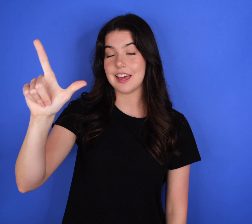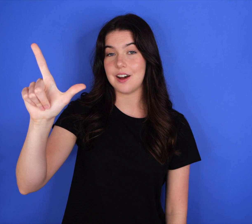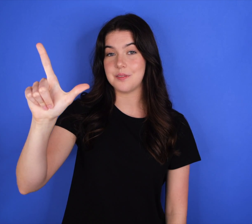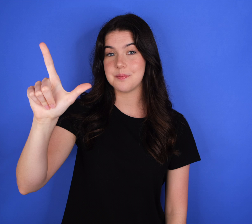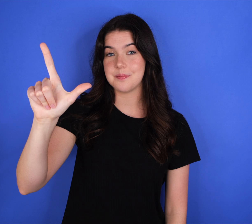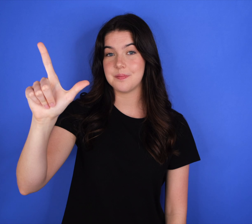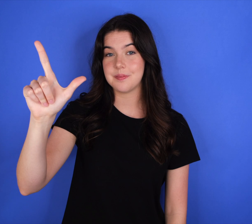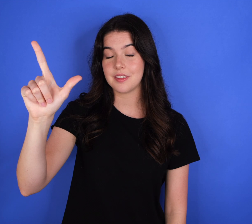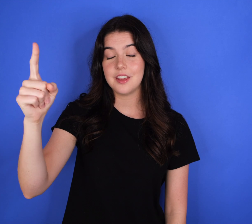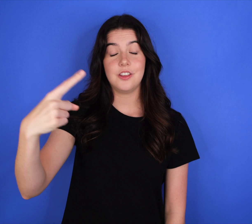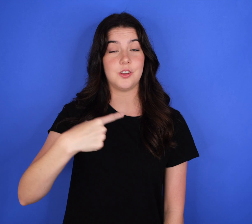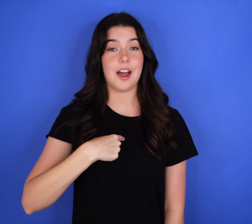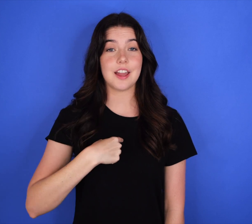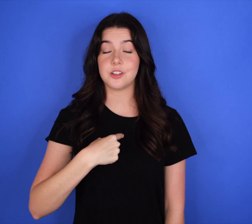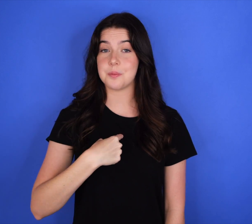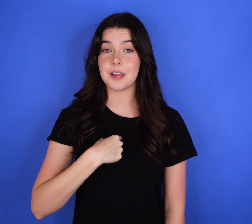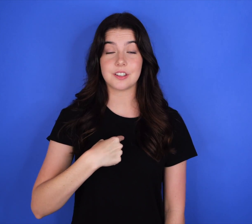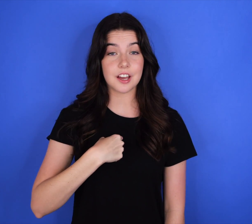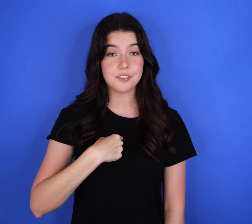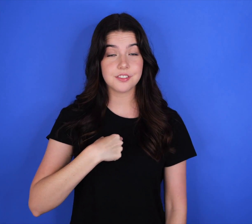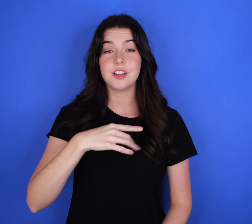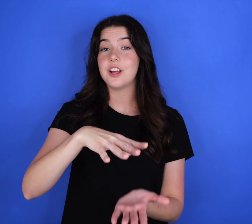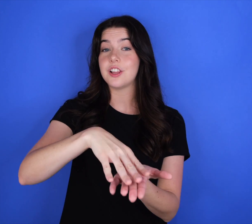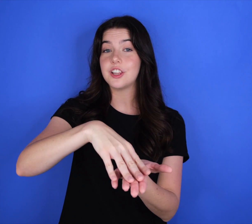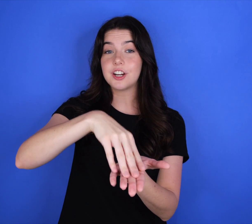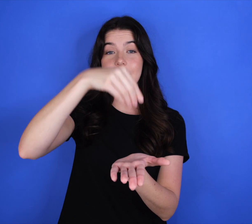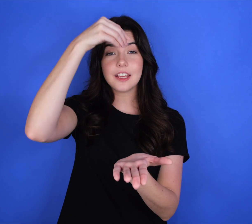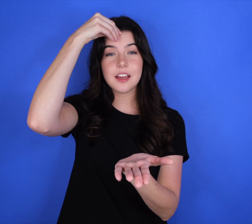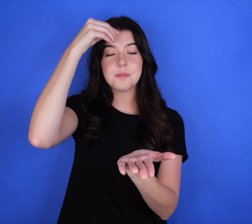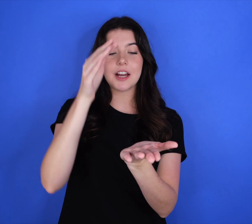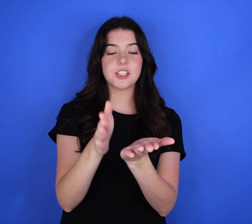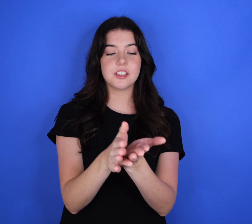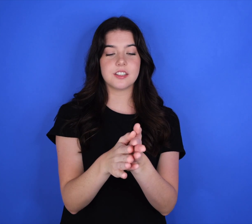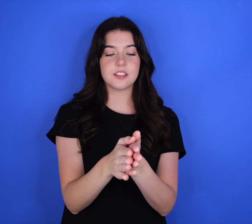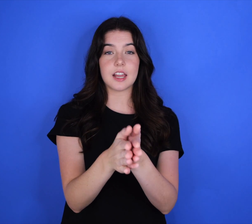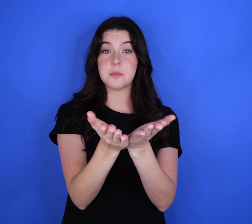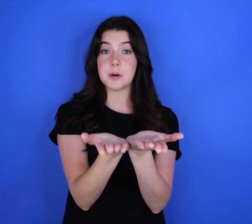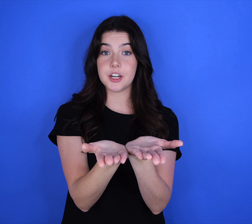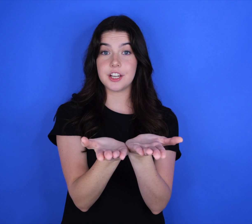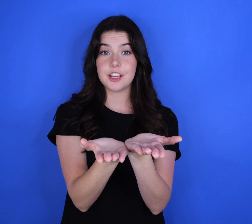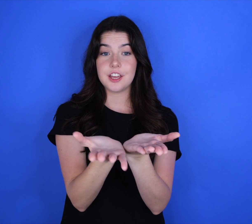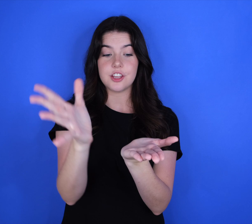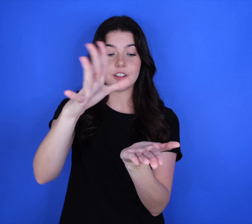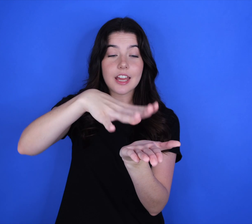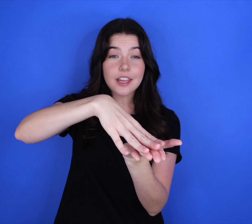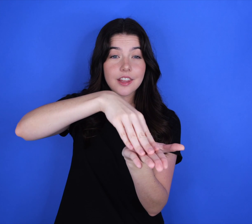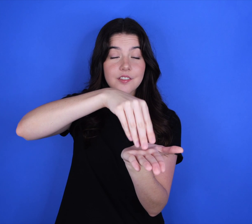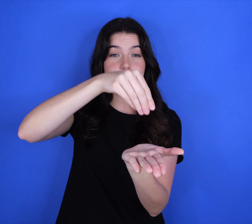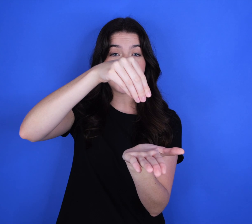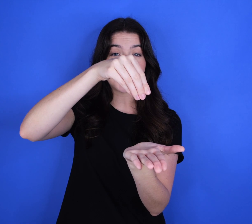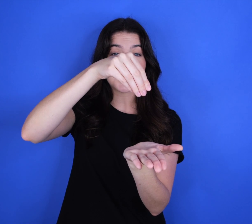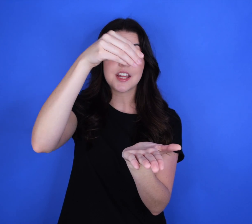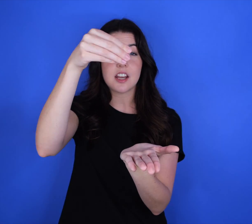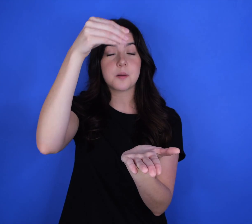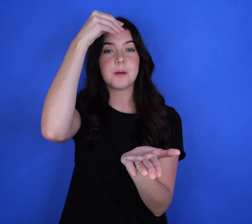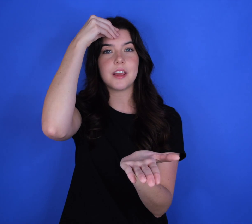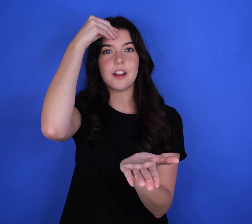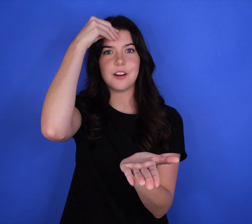ASL. So I, you just point yourself, learning, imagine this is like a book. You're taking the information and you're putting it on your